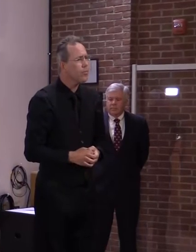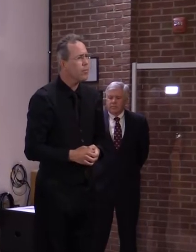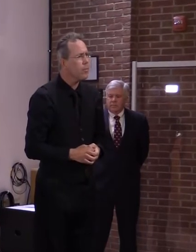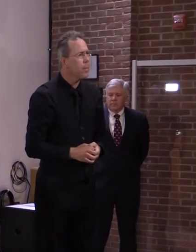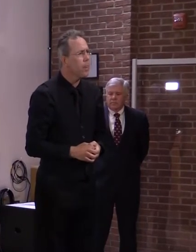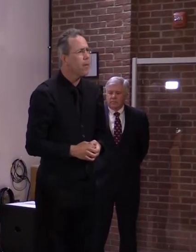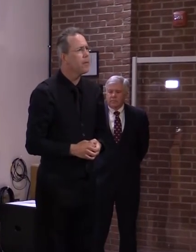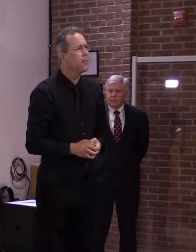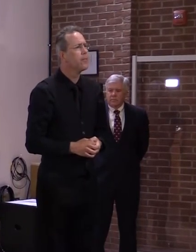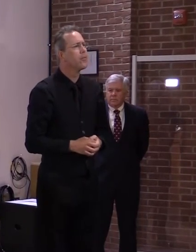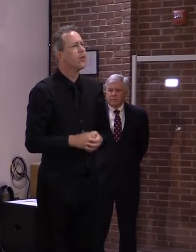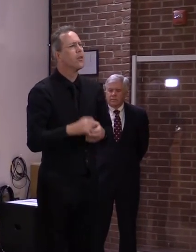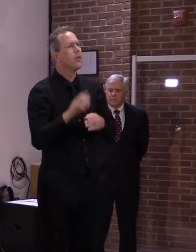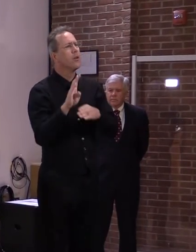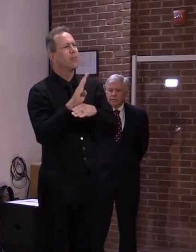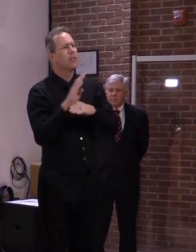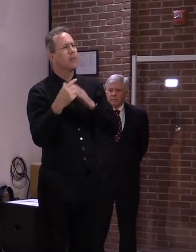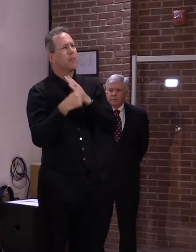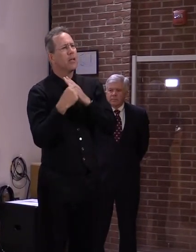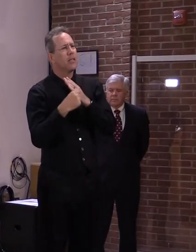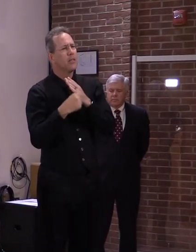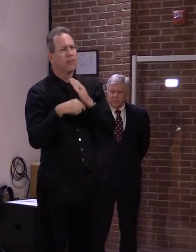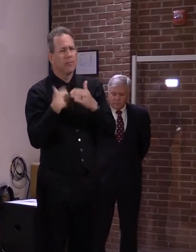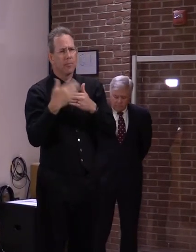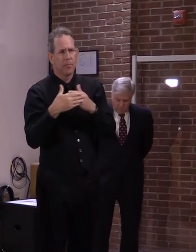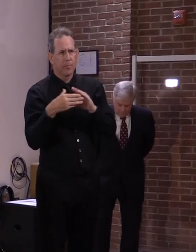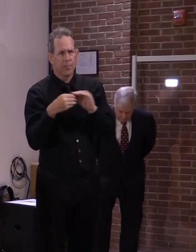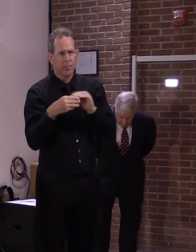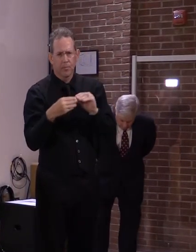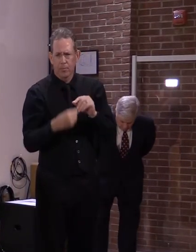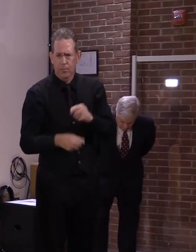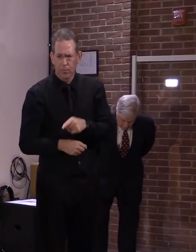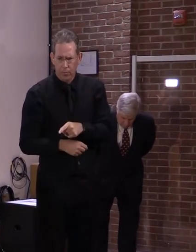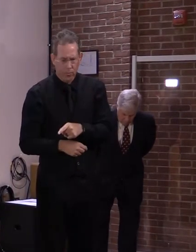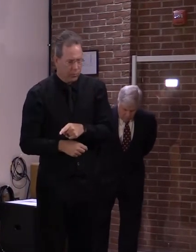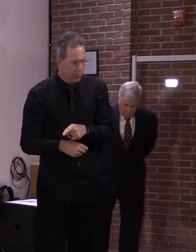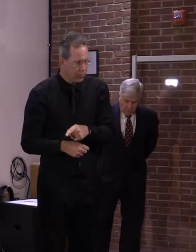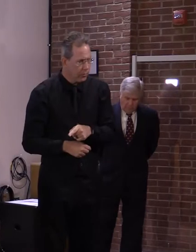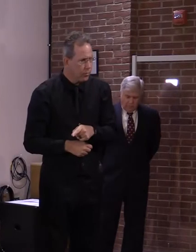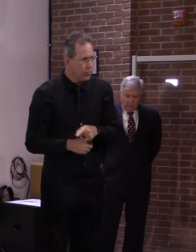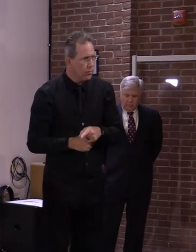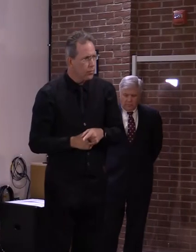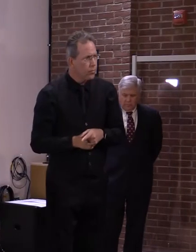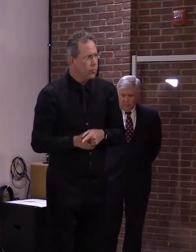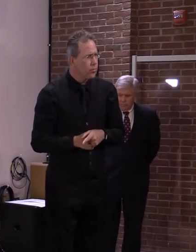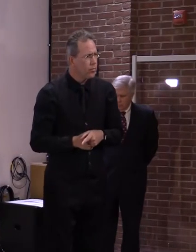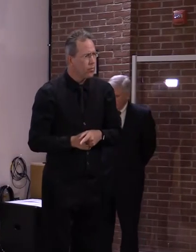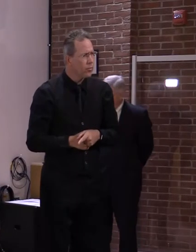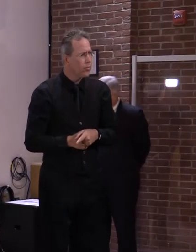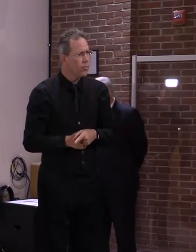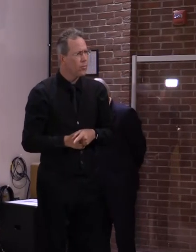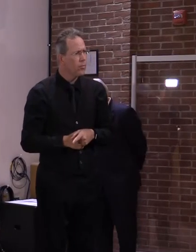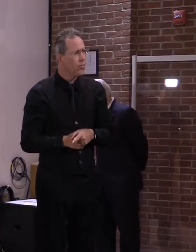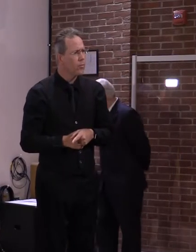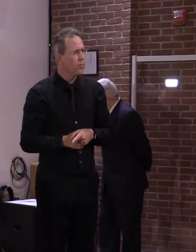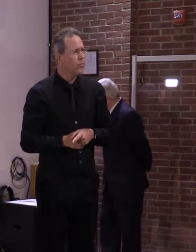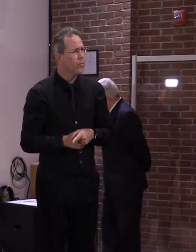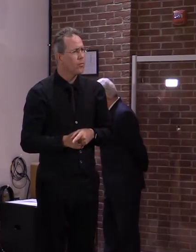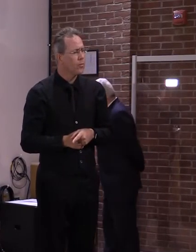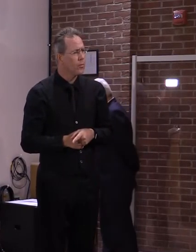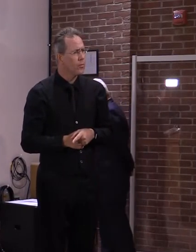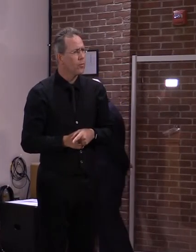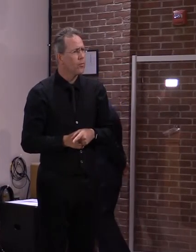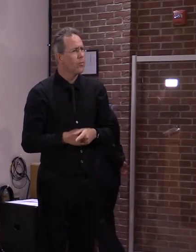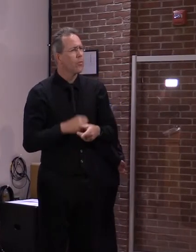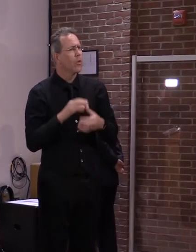Hi, Governor. I had a couple of workforce-related questions. One is, I know there's issues about people not working because they're